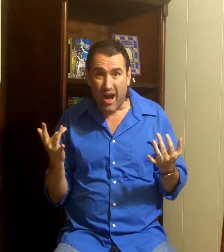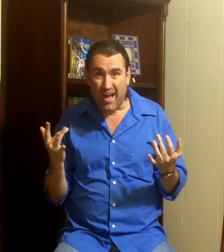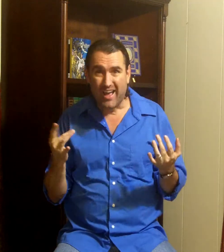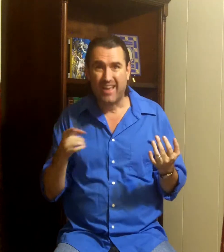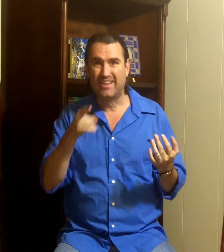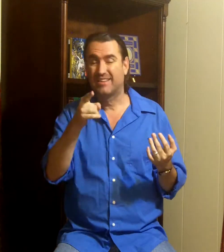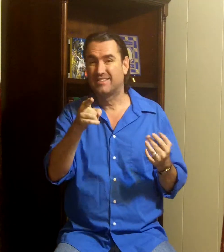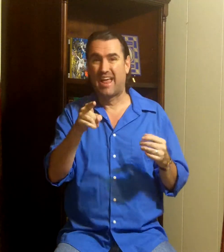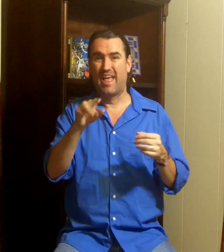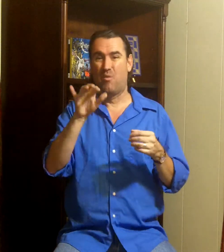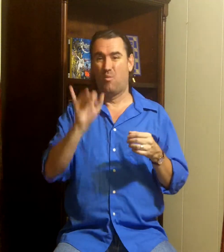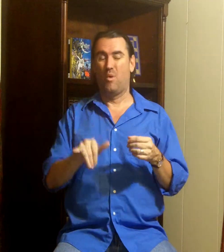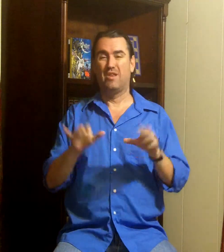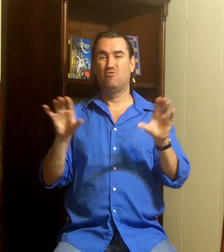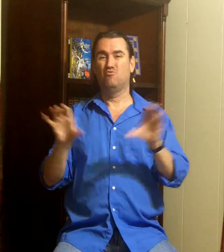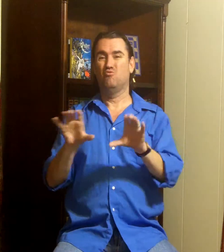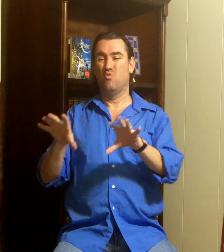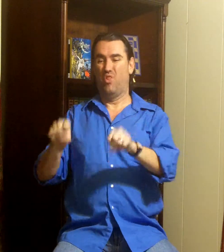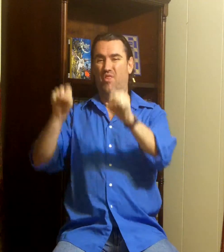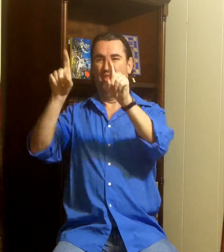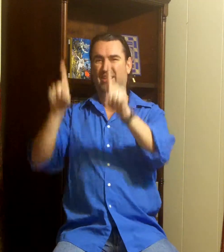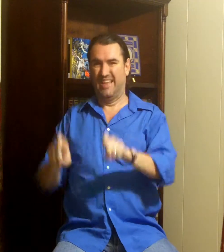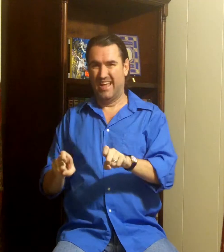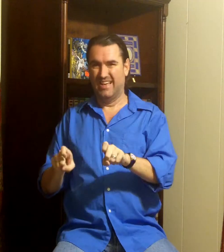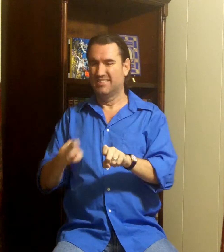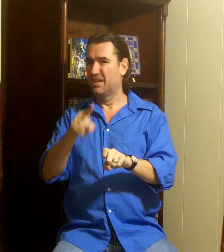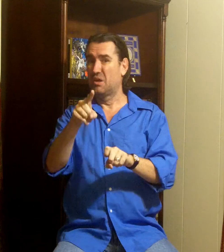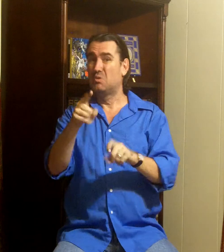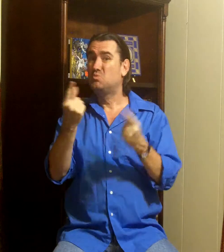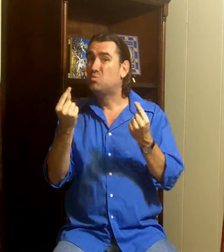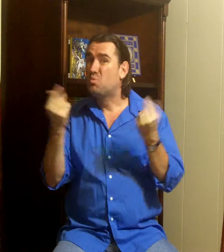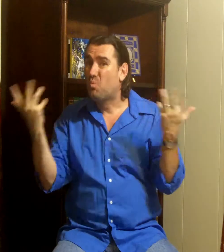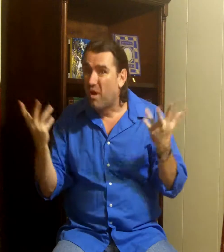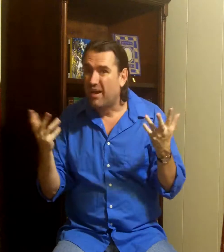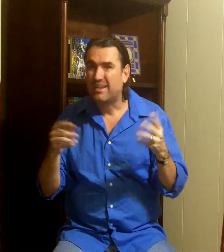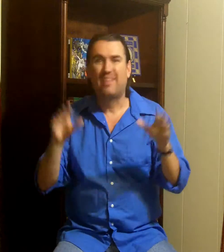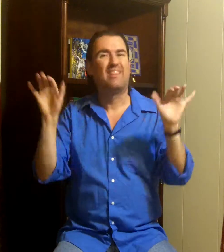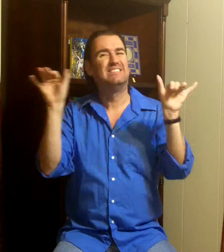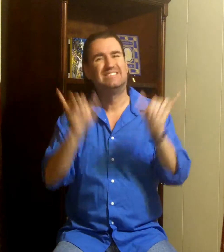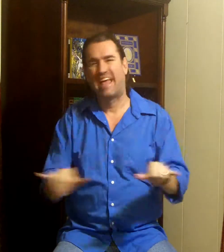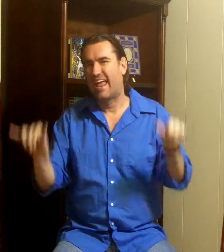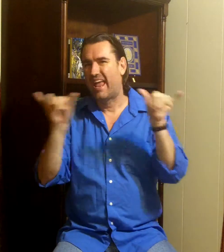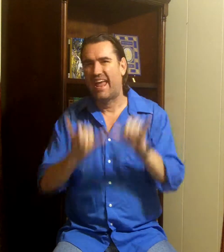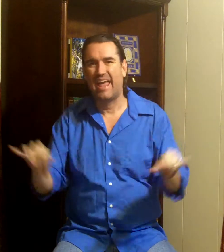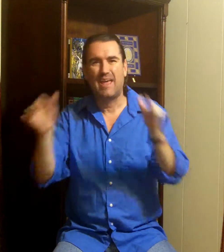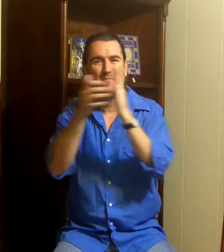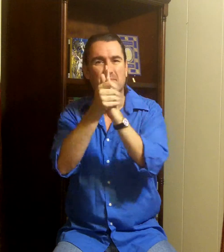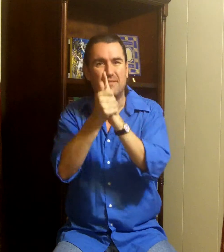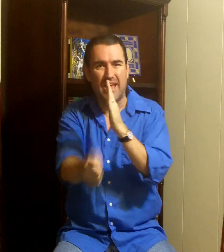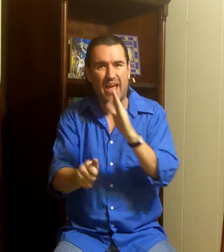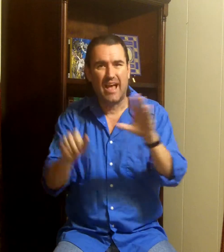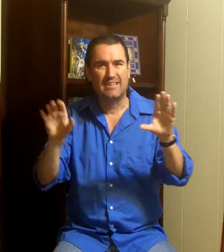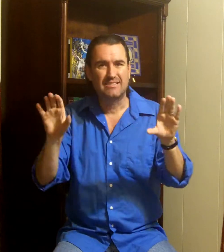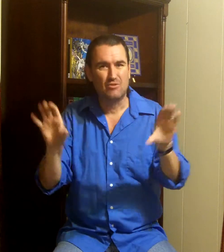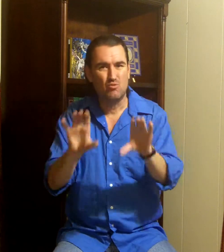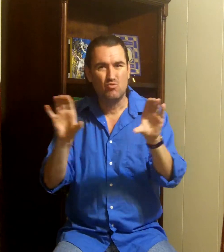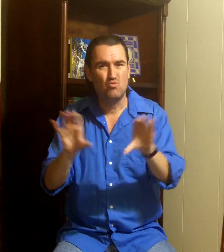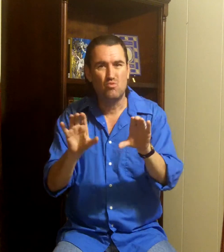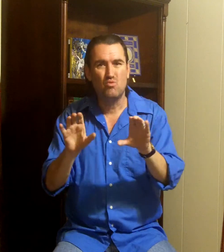you do every single day, and that's interpret information. The only difference is you don't have a live body, but even in